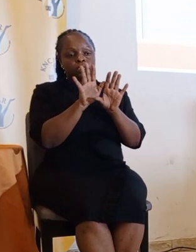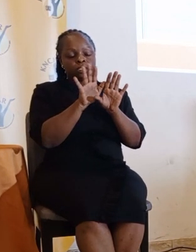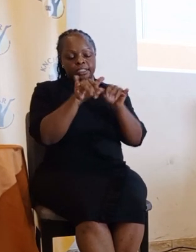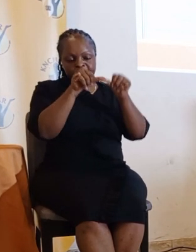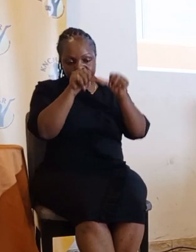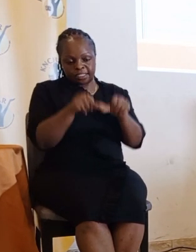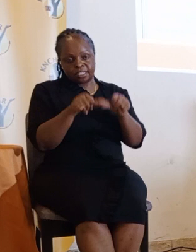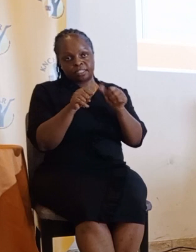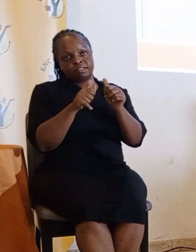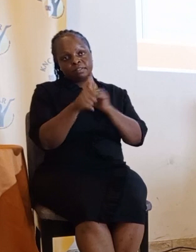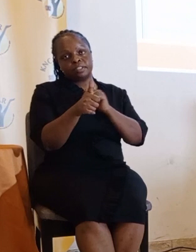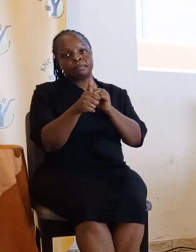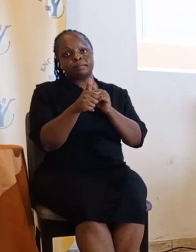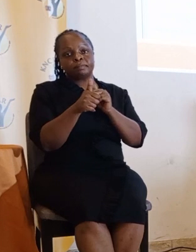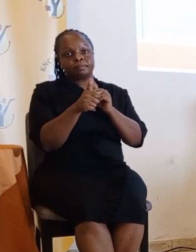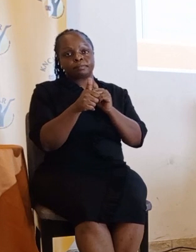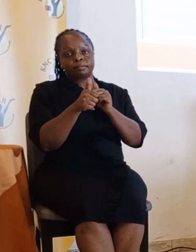delay.